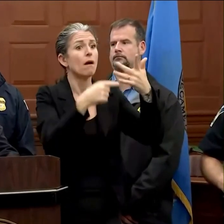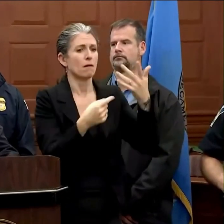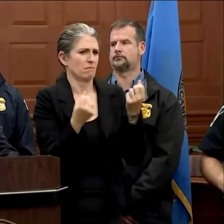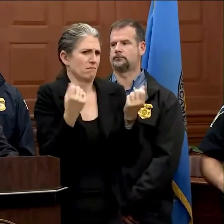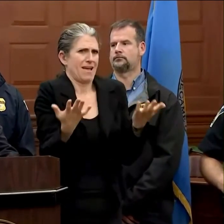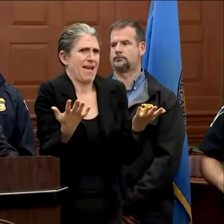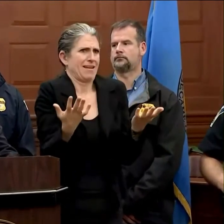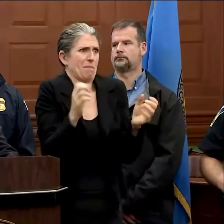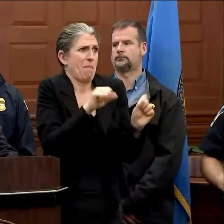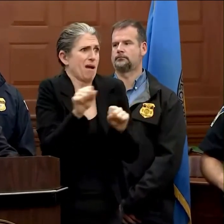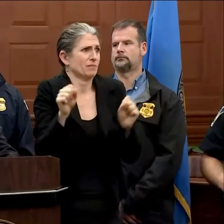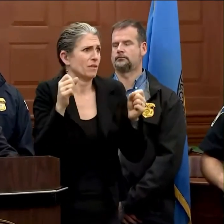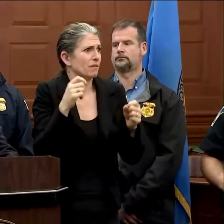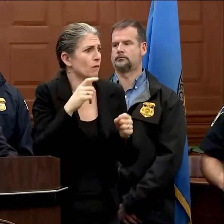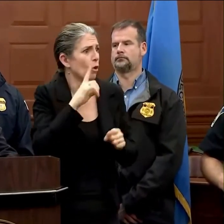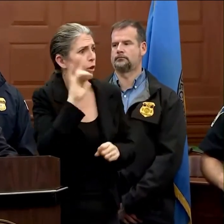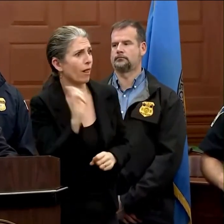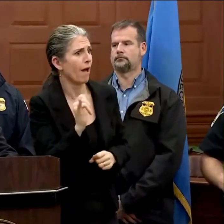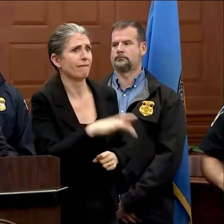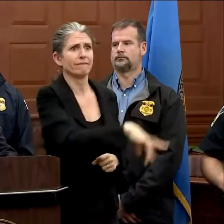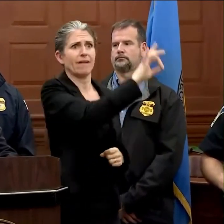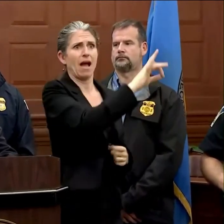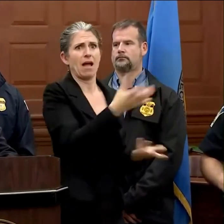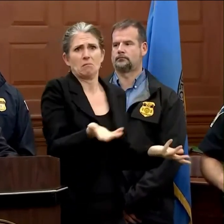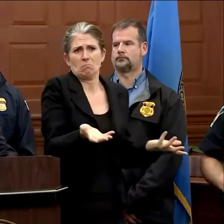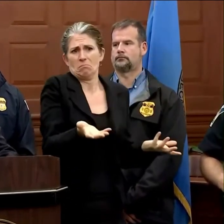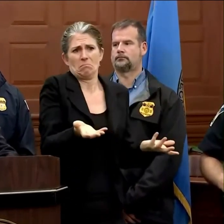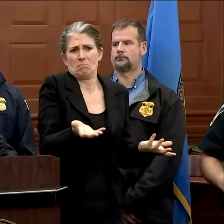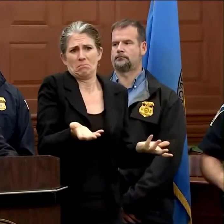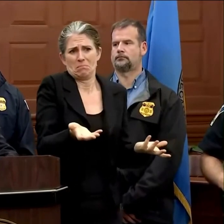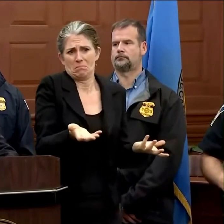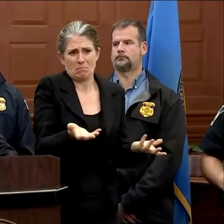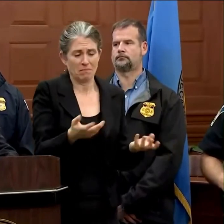search locations, in some cases multiple times,